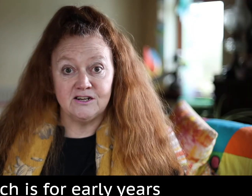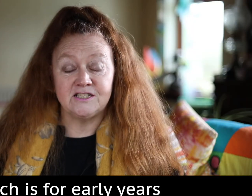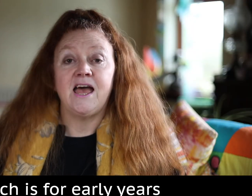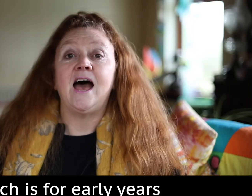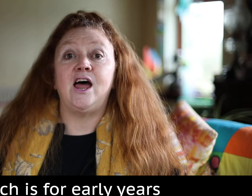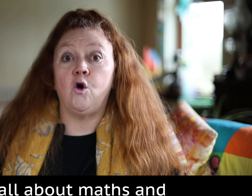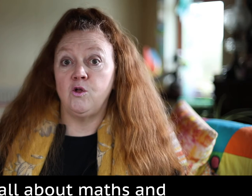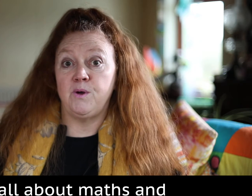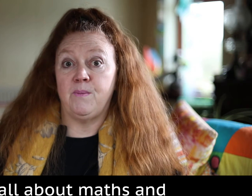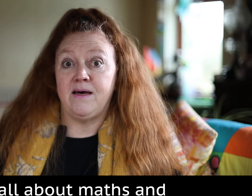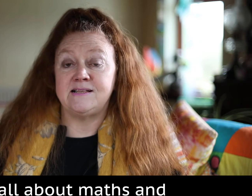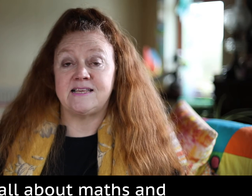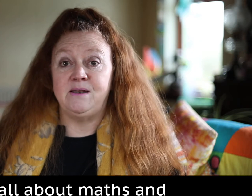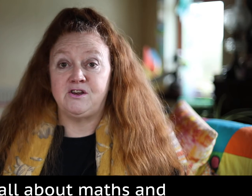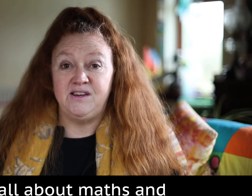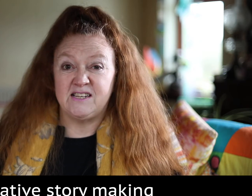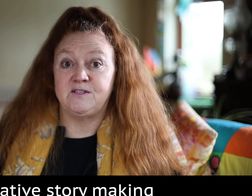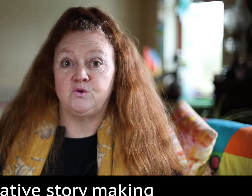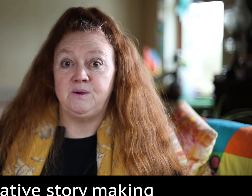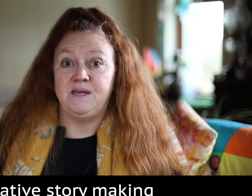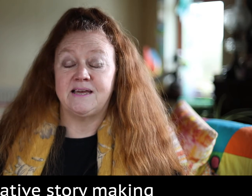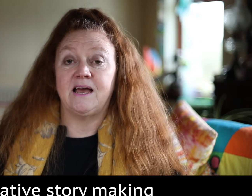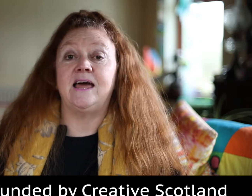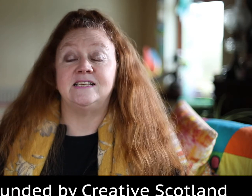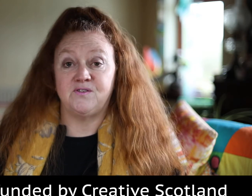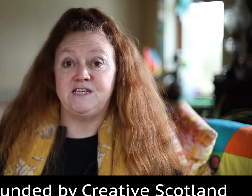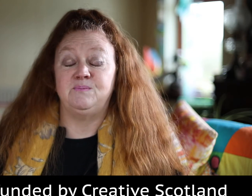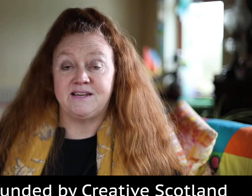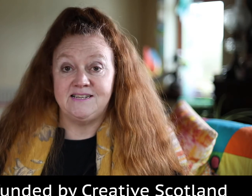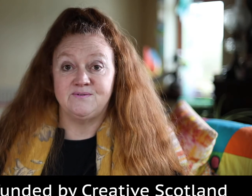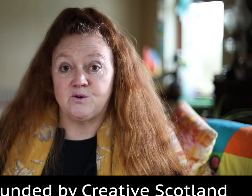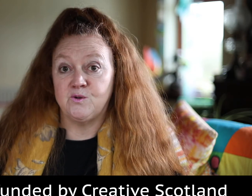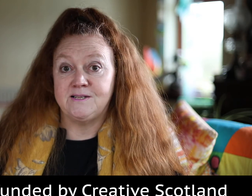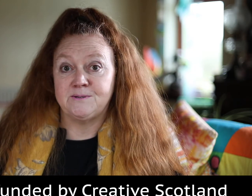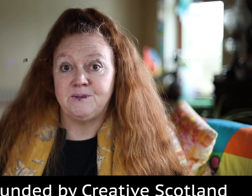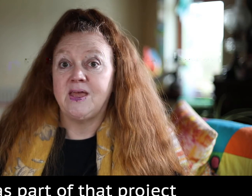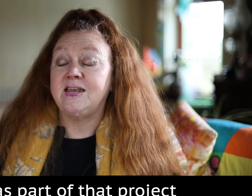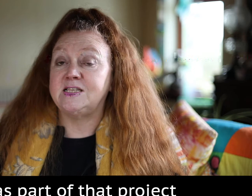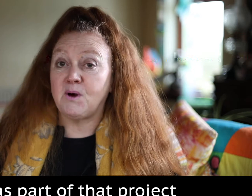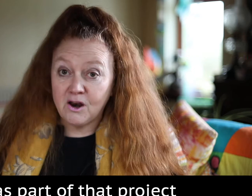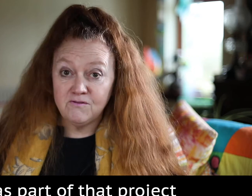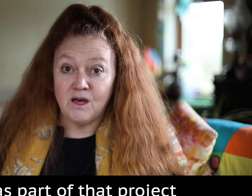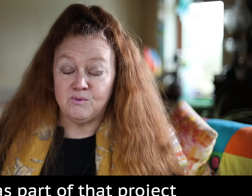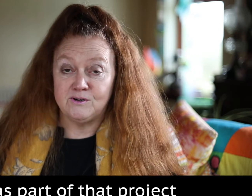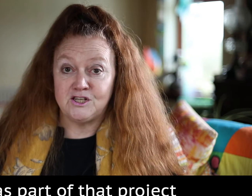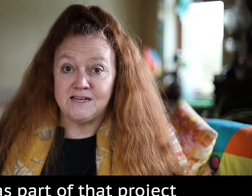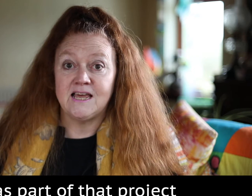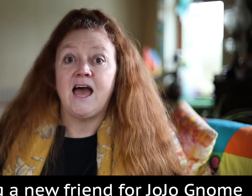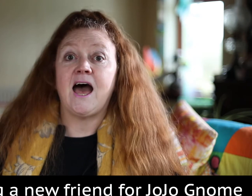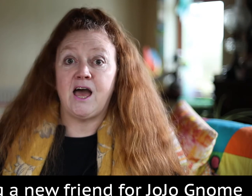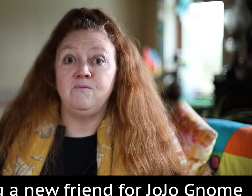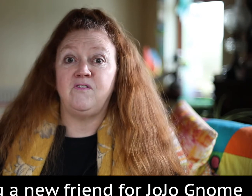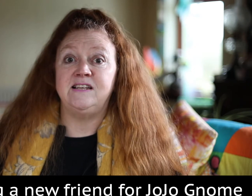early years and all about maths and creative story making, and it's funded by Creative Scotland. Now, as part of that